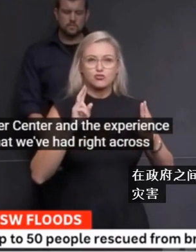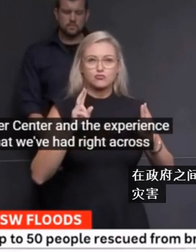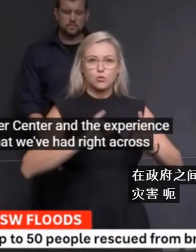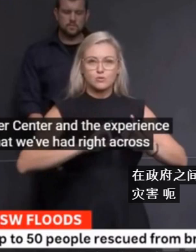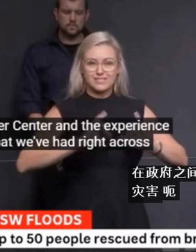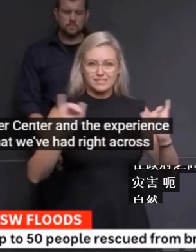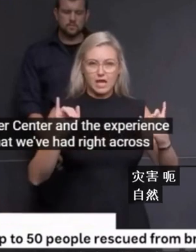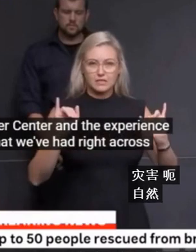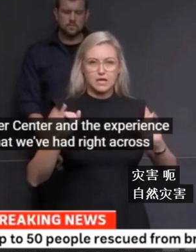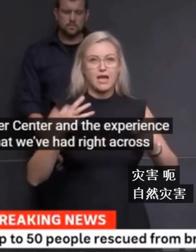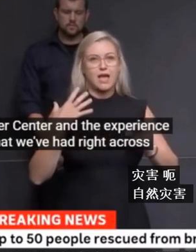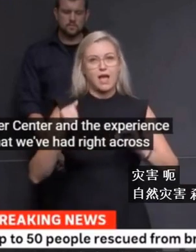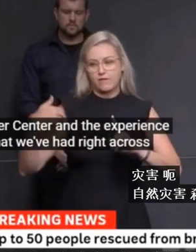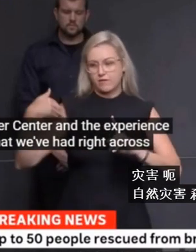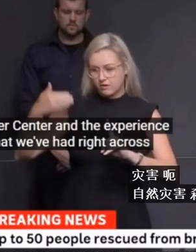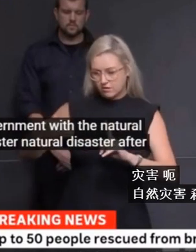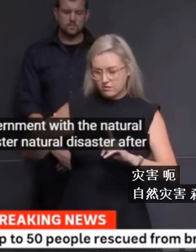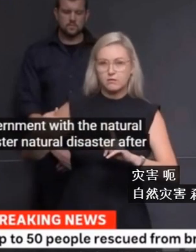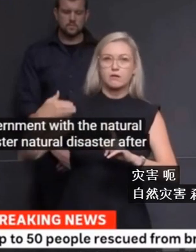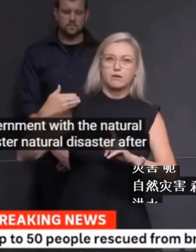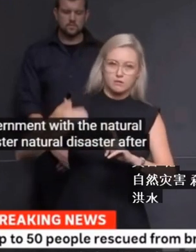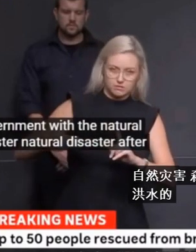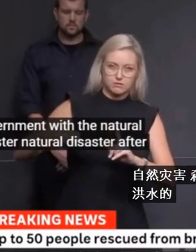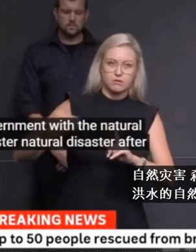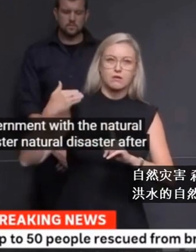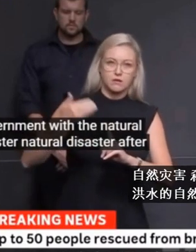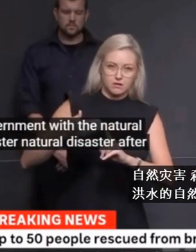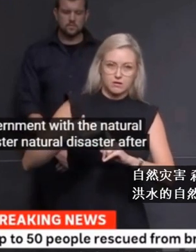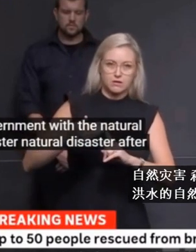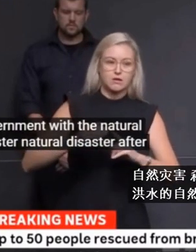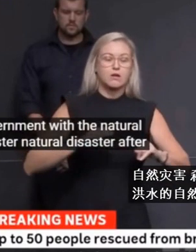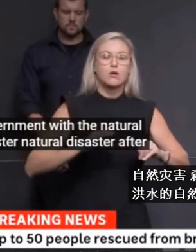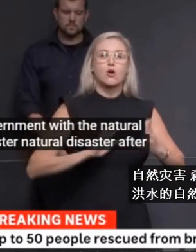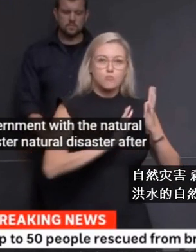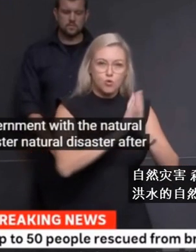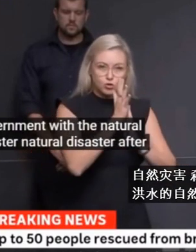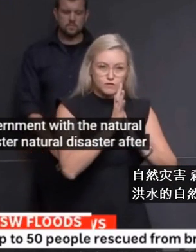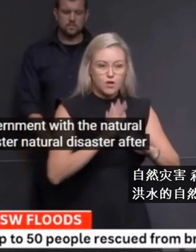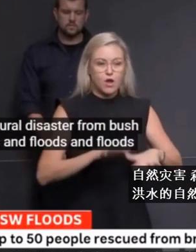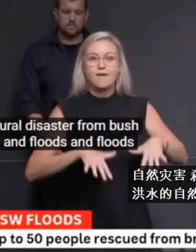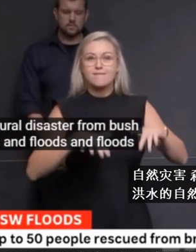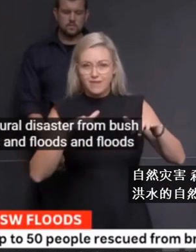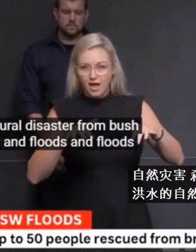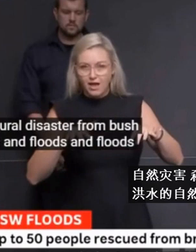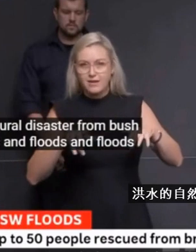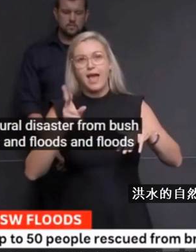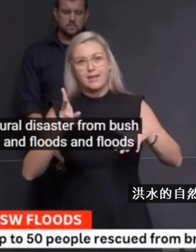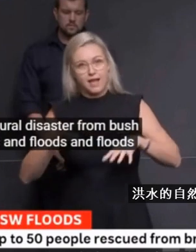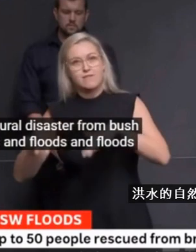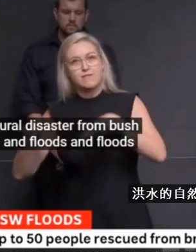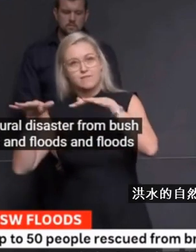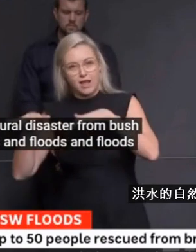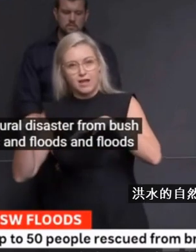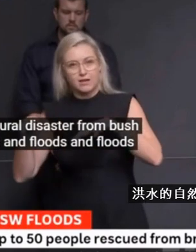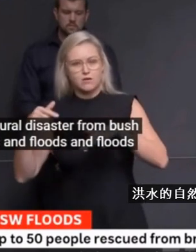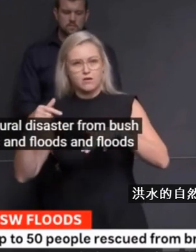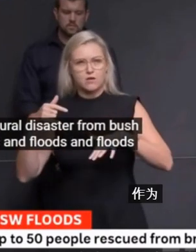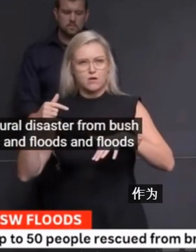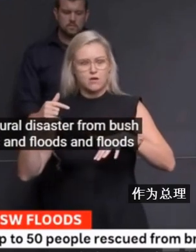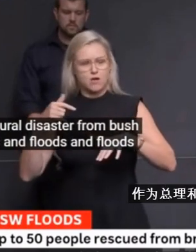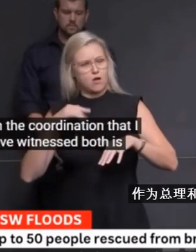natural disaster, from bushfires and floods again, the coordination that I have